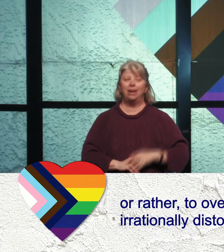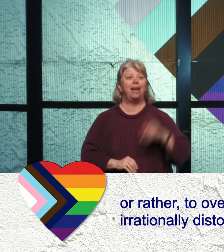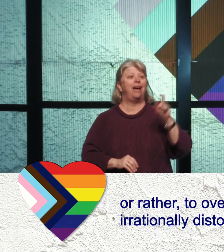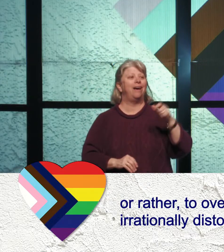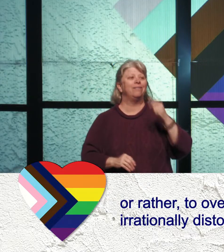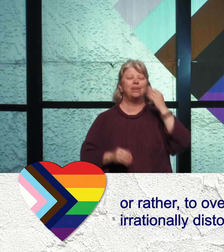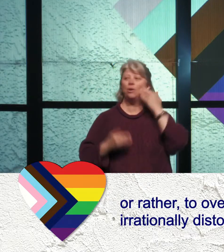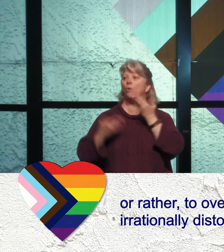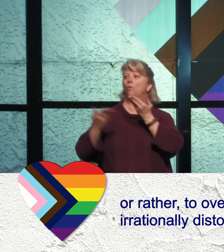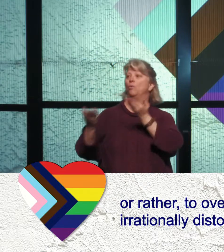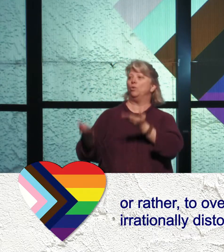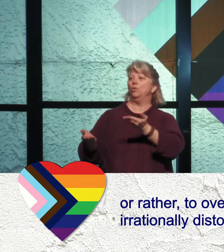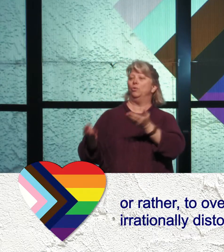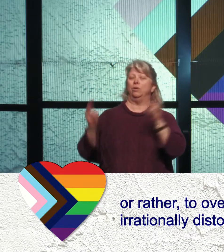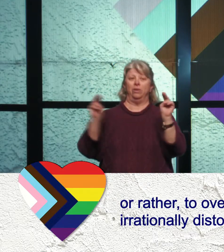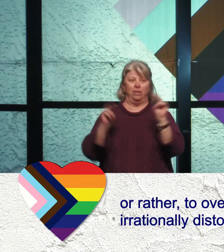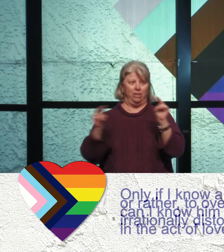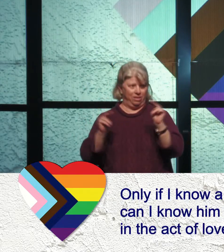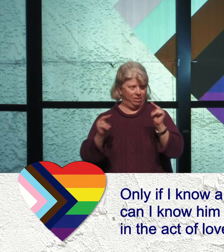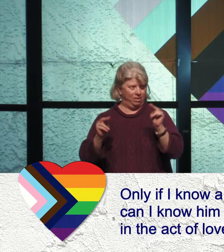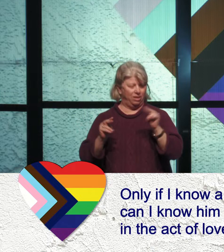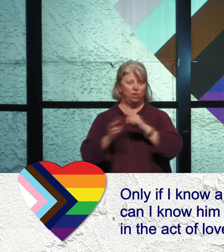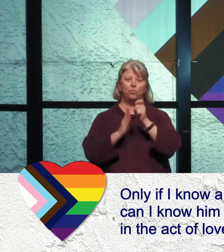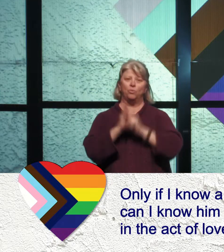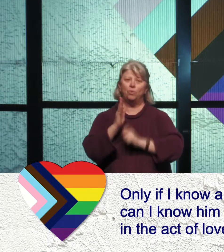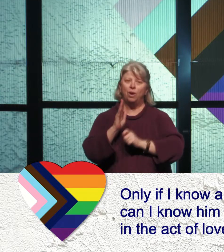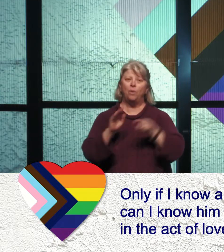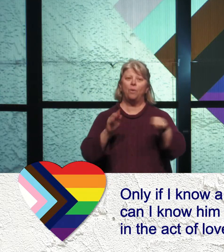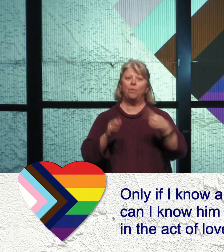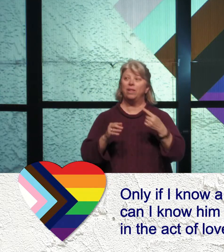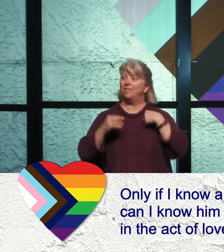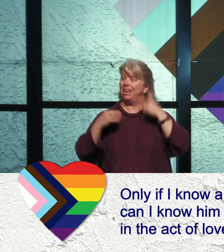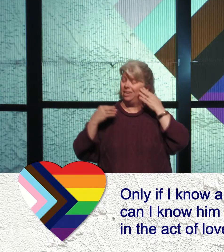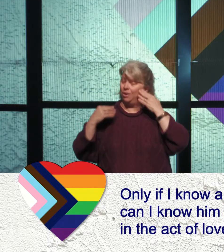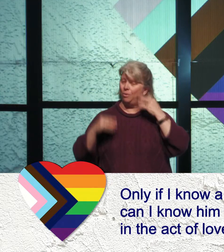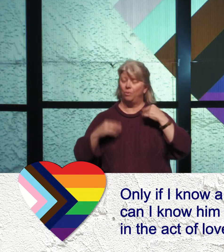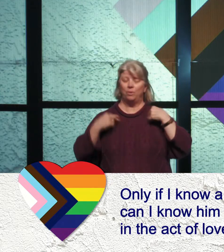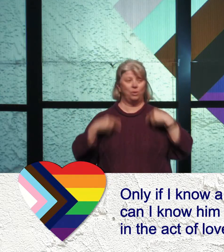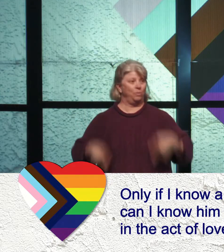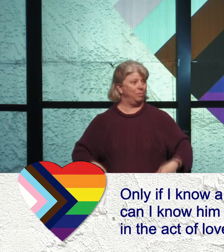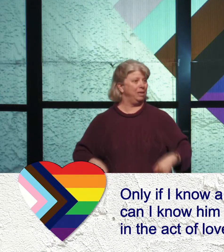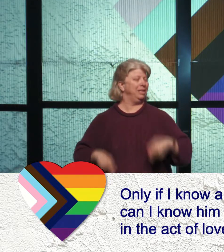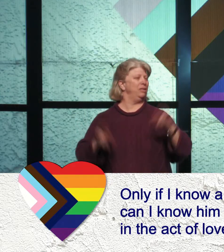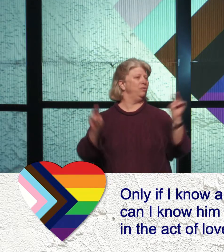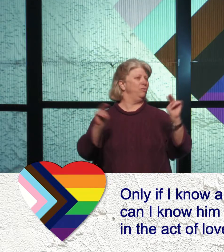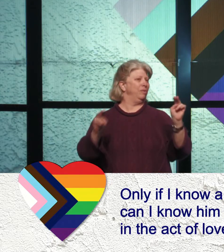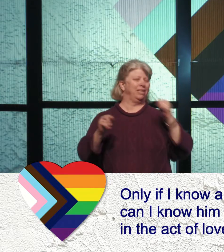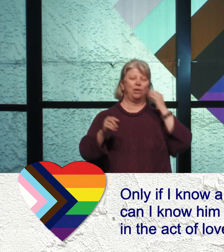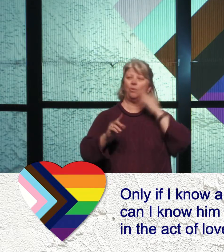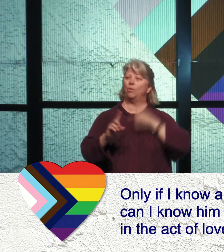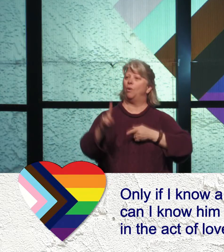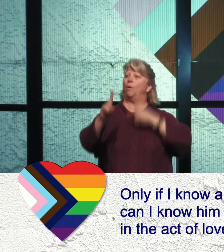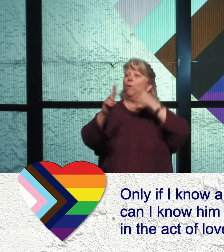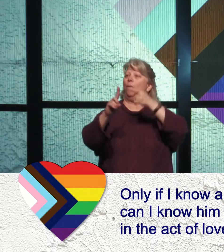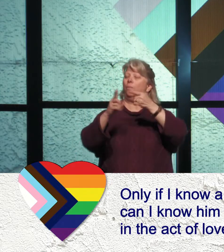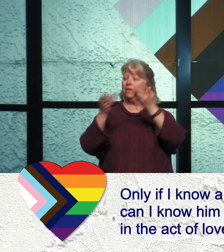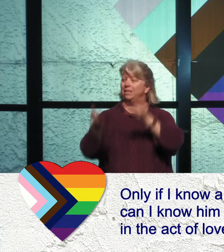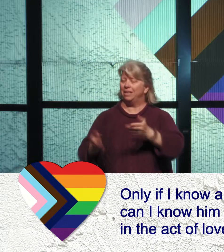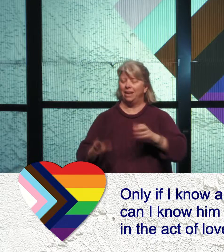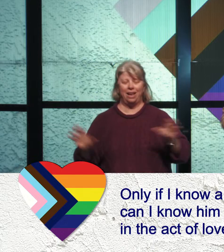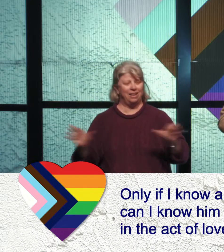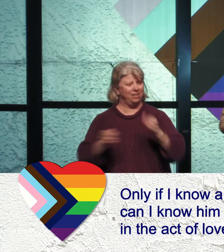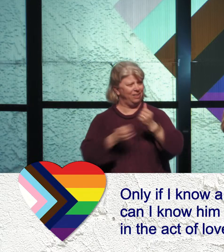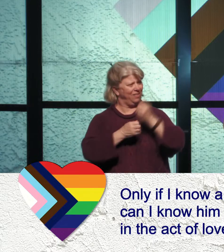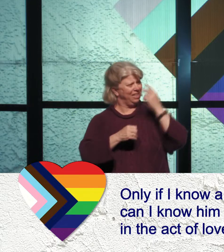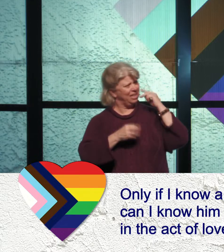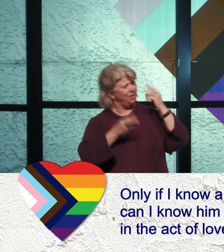to know you objectively. And he writes and he says, only if I know a human being objectively can I know him in his ultimate essence in the act of love. Think about